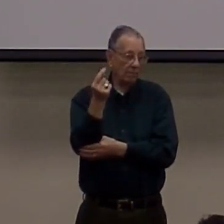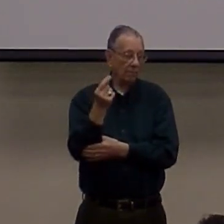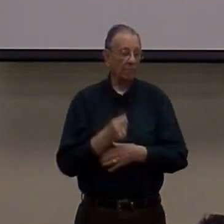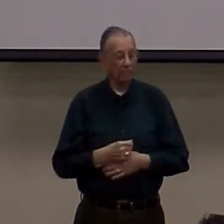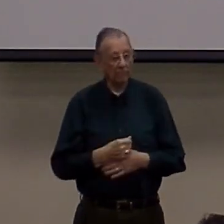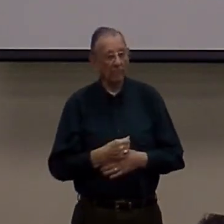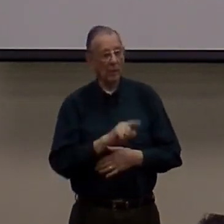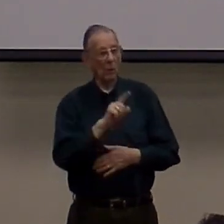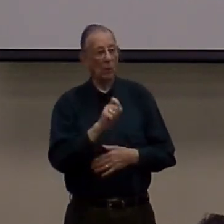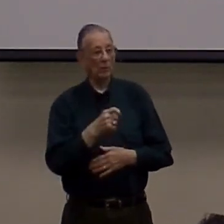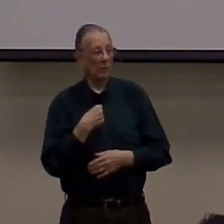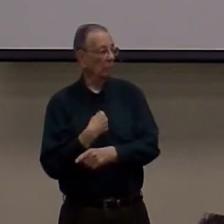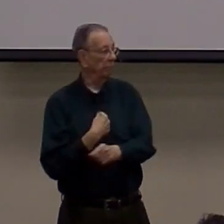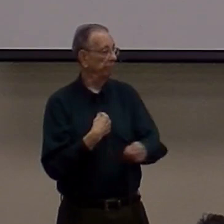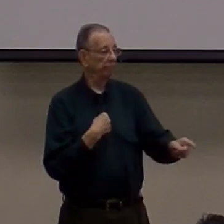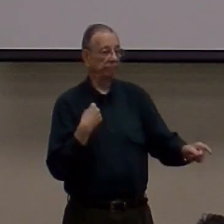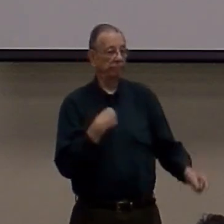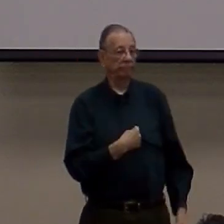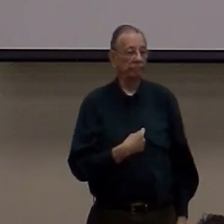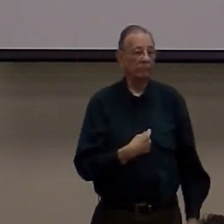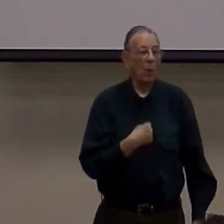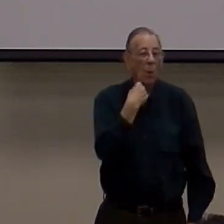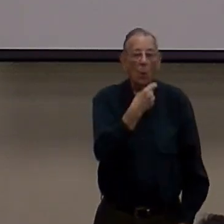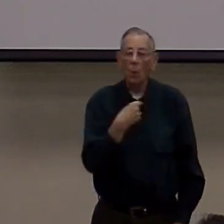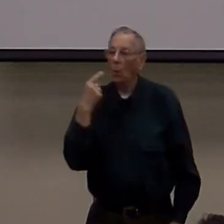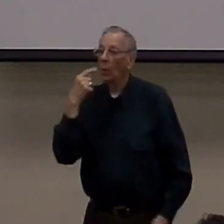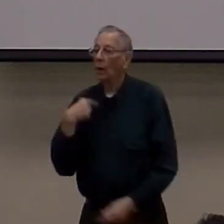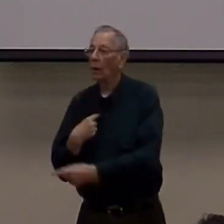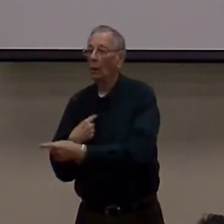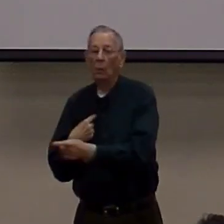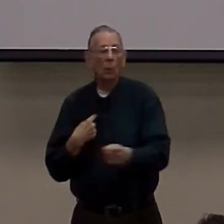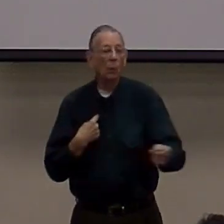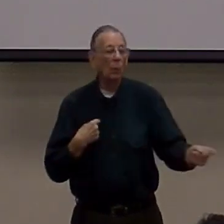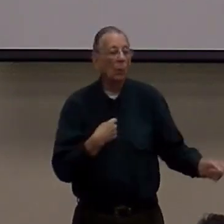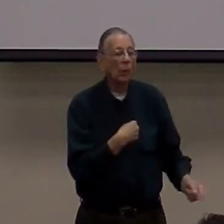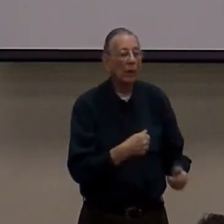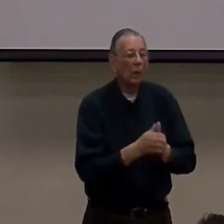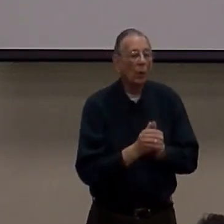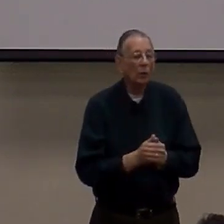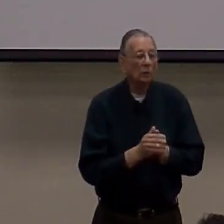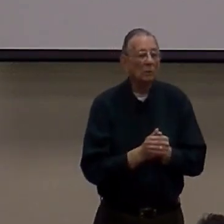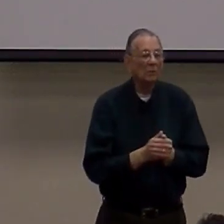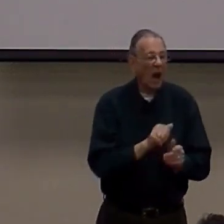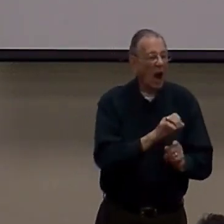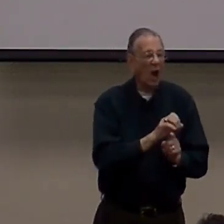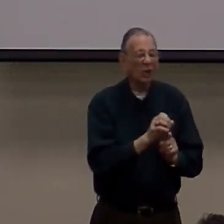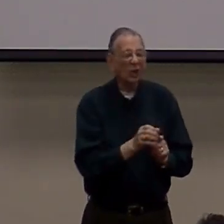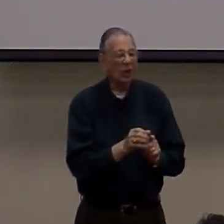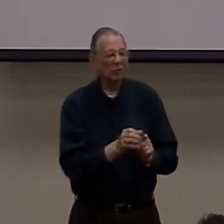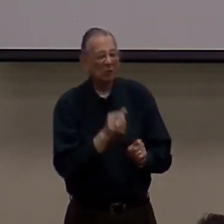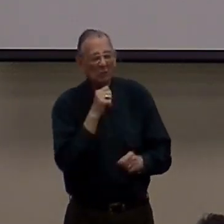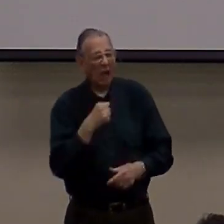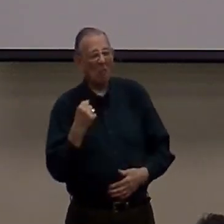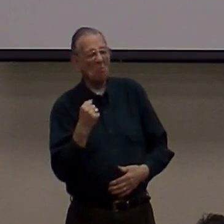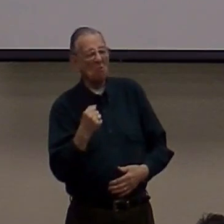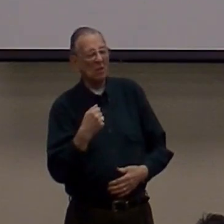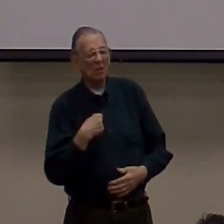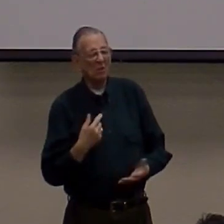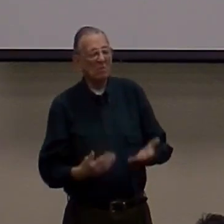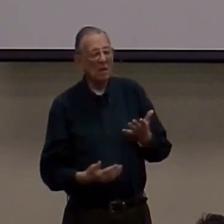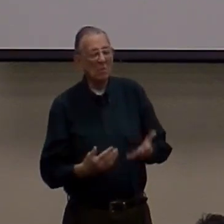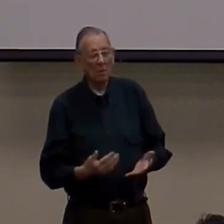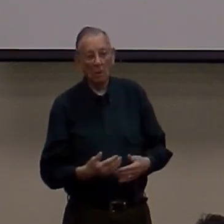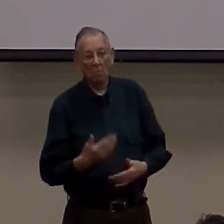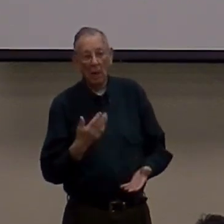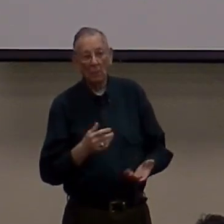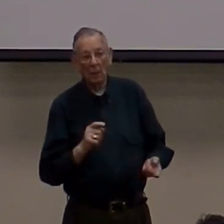So the question comes to us, whom will we worship? Our culture may not be as threatening at this point, but maybe it will